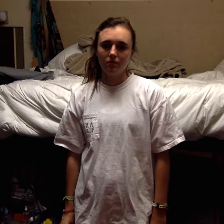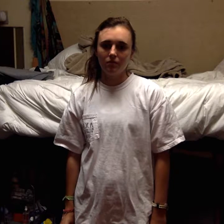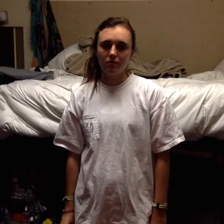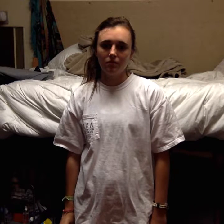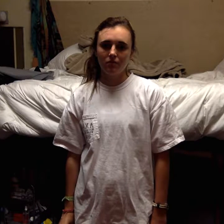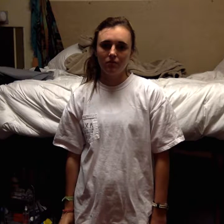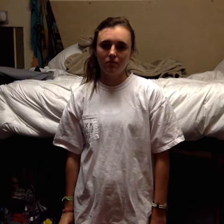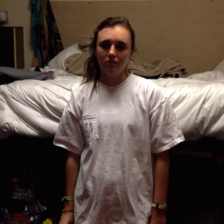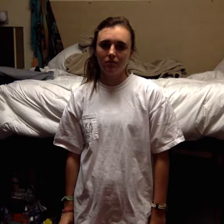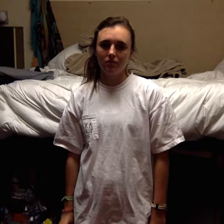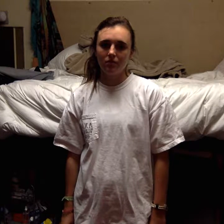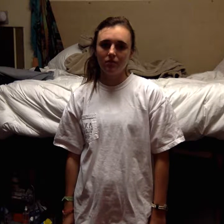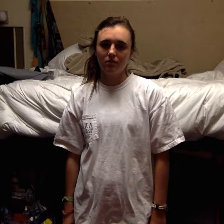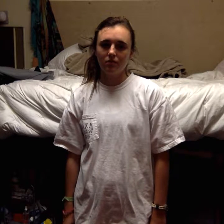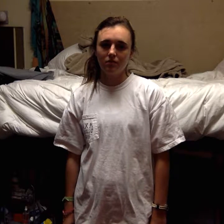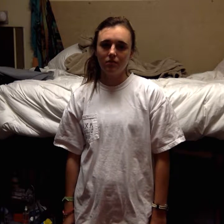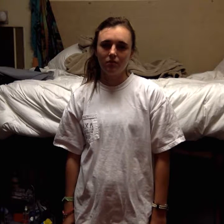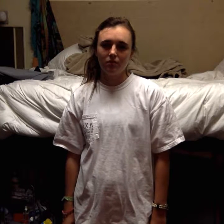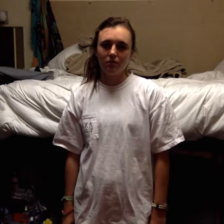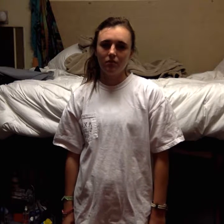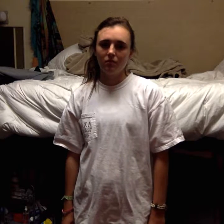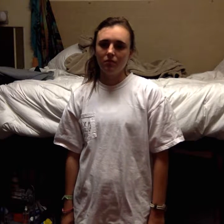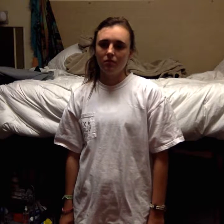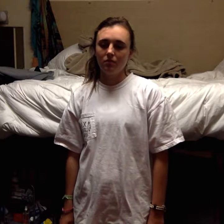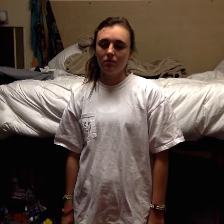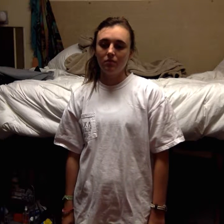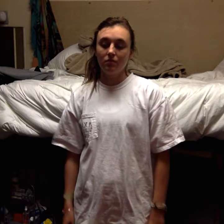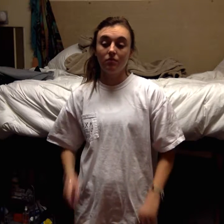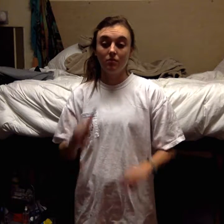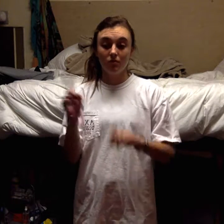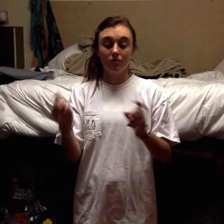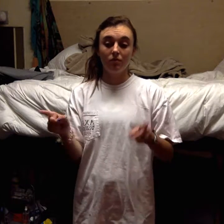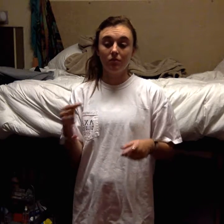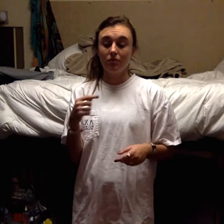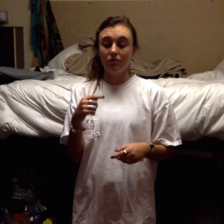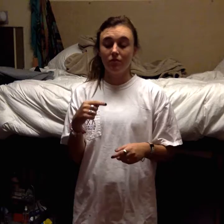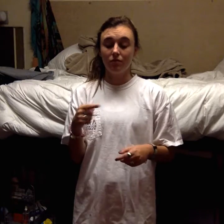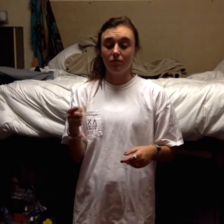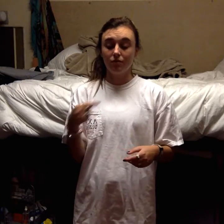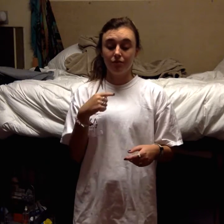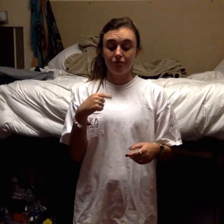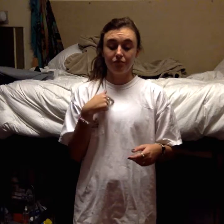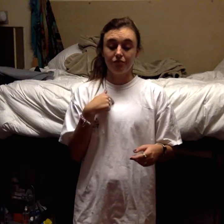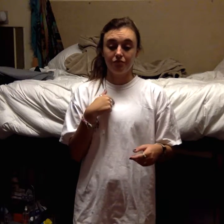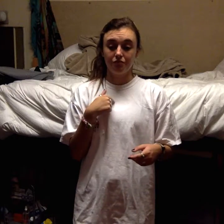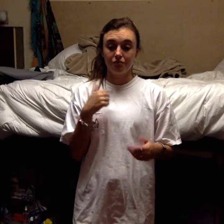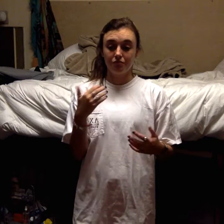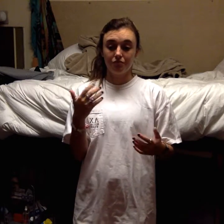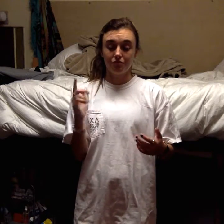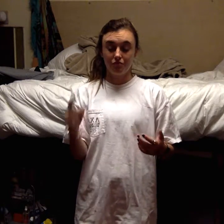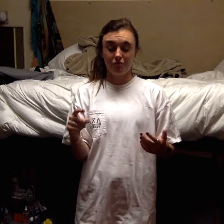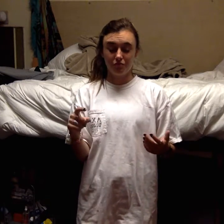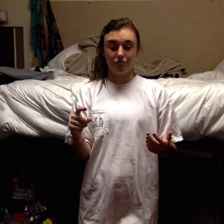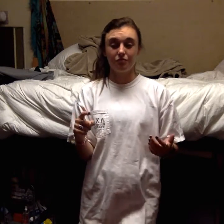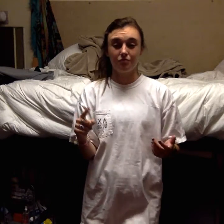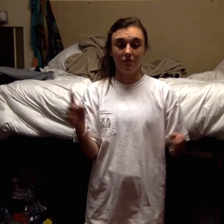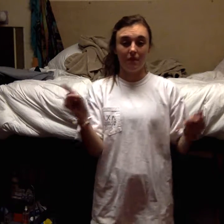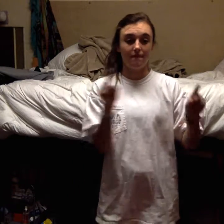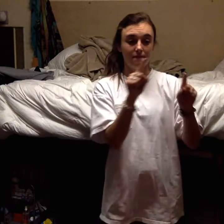Good questions are coming, please. Do I have to use a vanishing point? Yes. 1 vanishing point. Don't